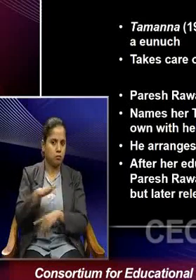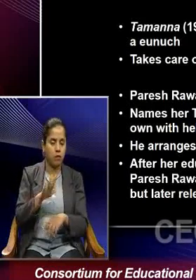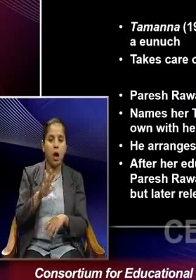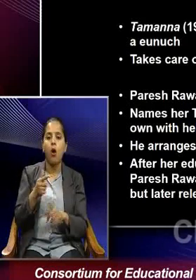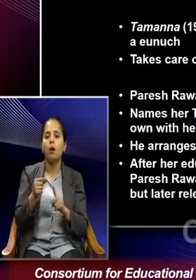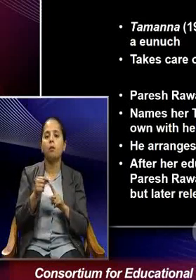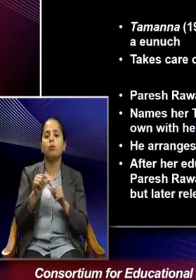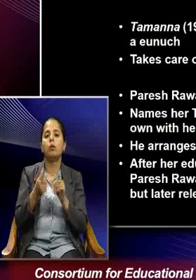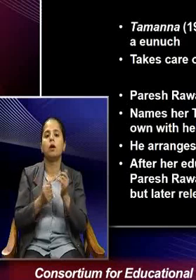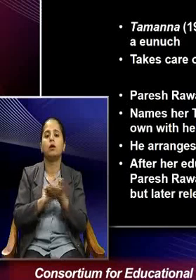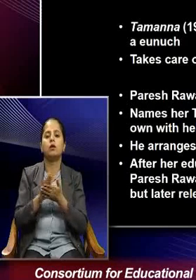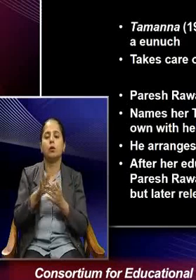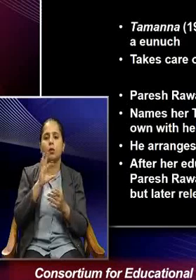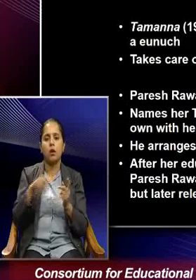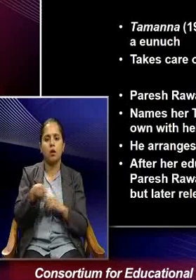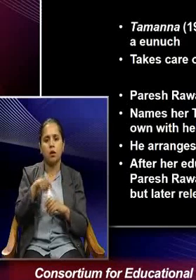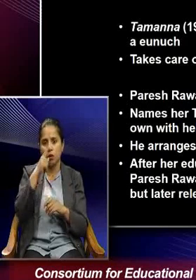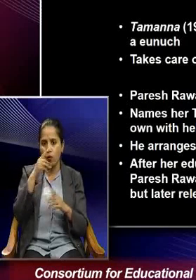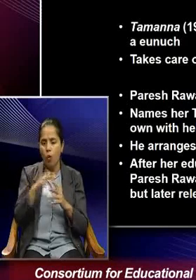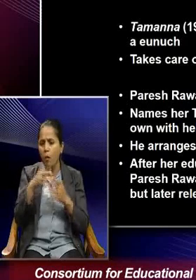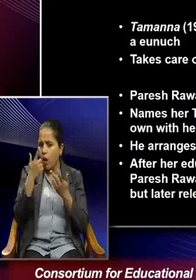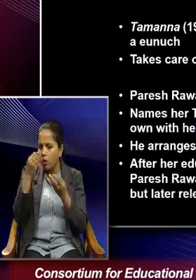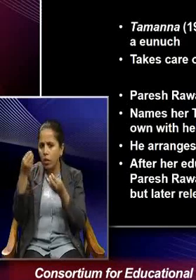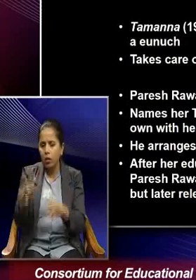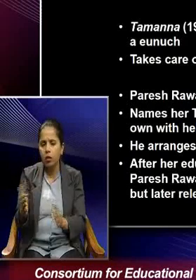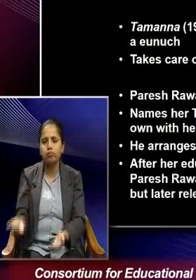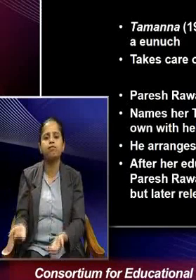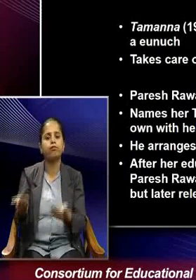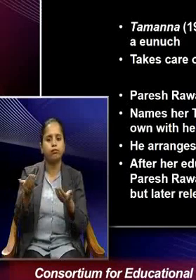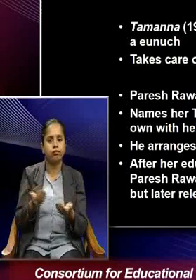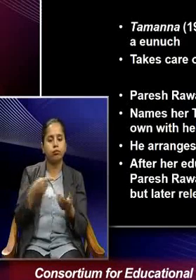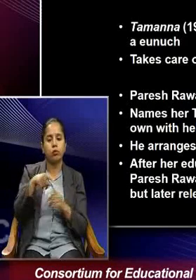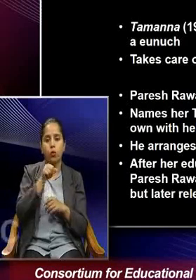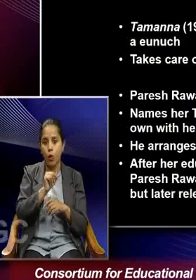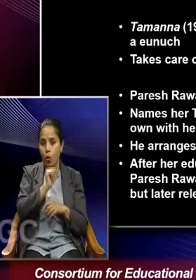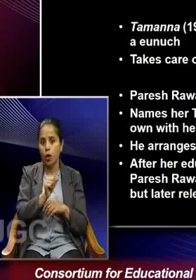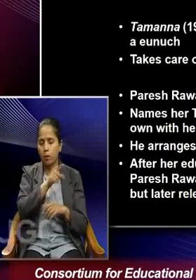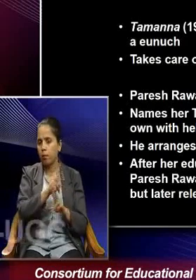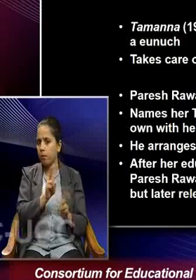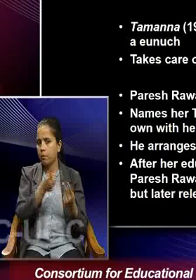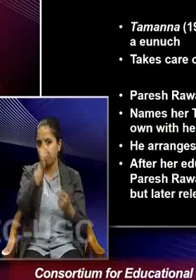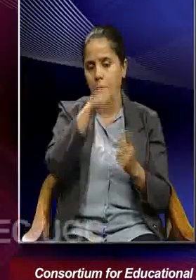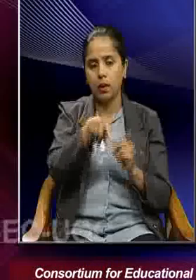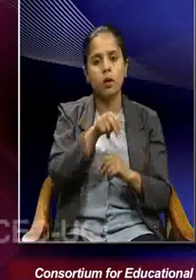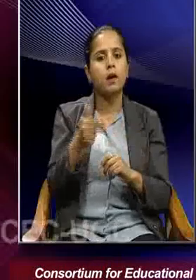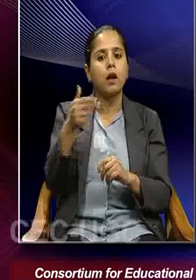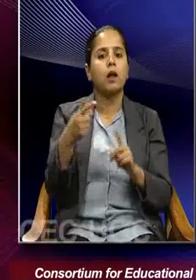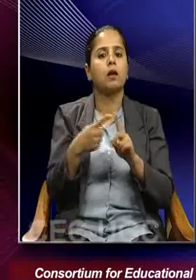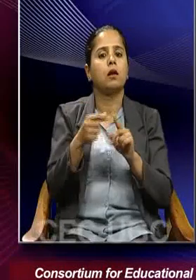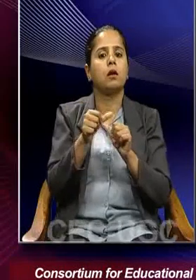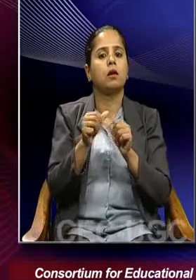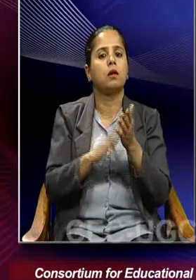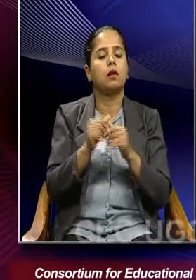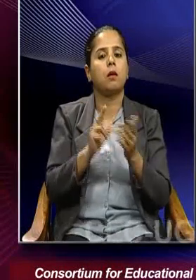Paresh Rawal picks up an abandoned girl, and Paresh Rawal is a eunuch, and he names her Tamanna and brings her